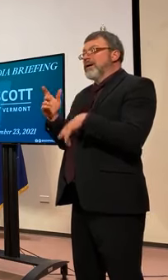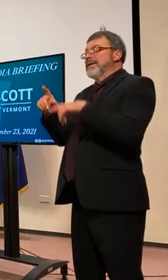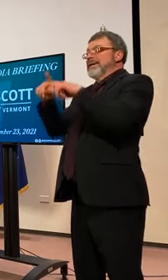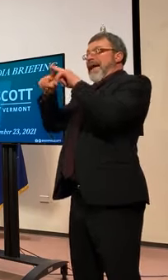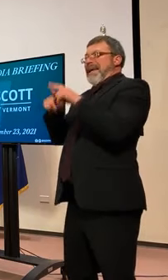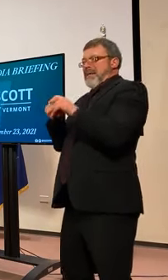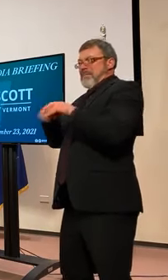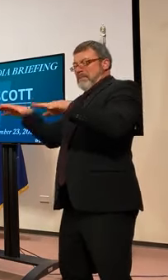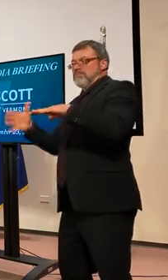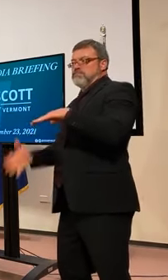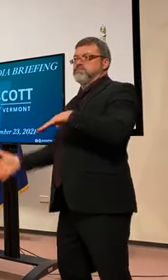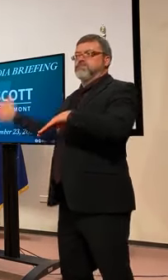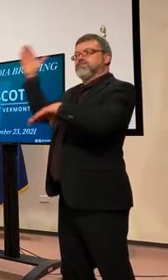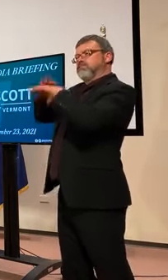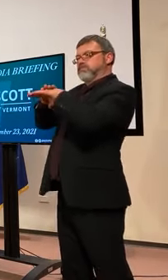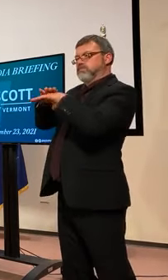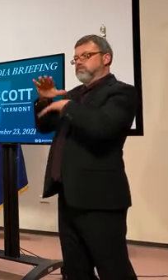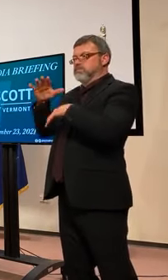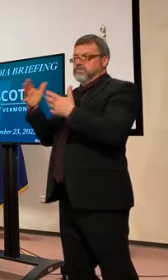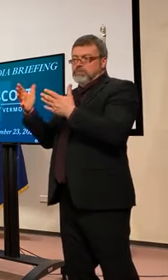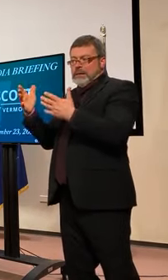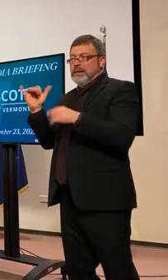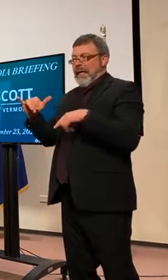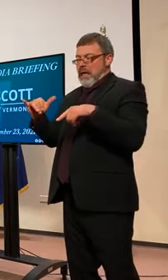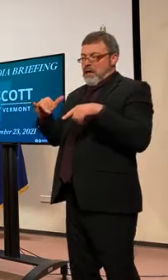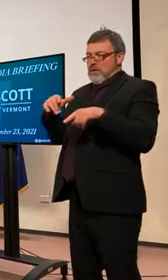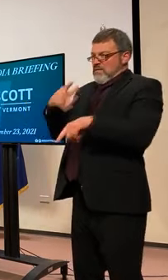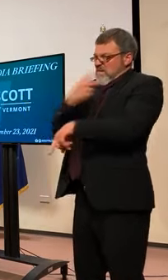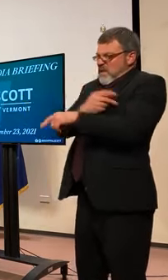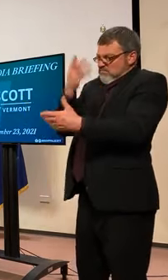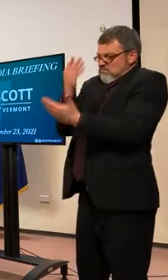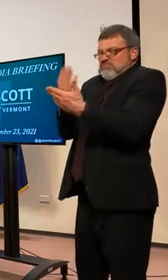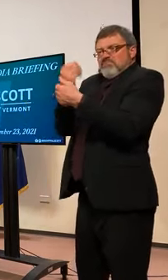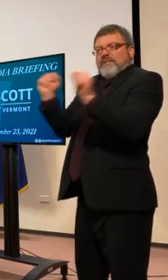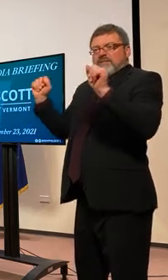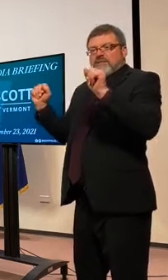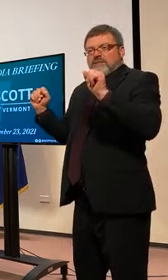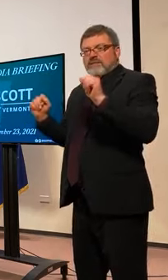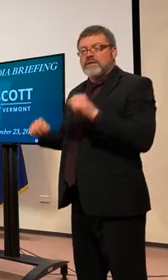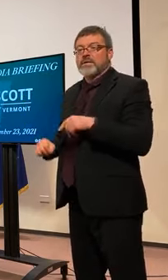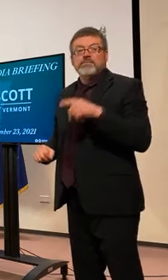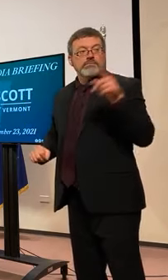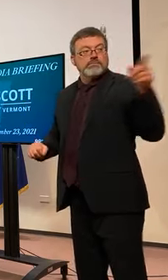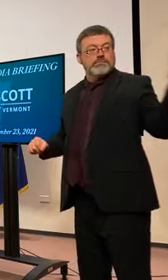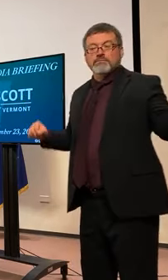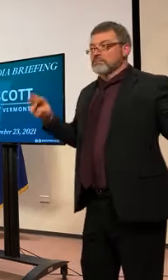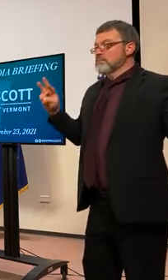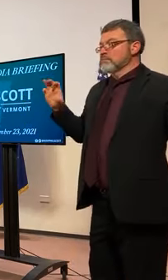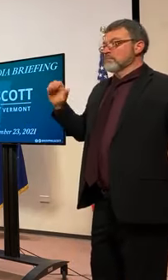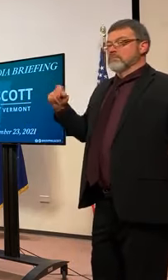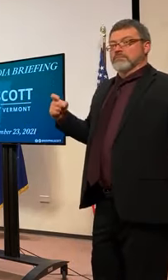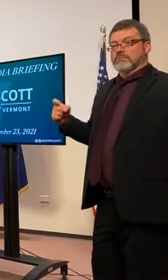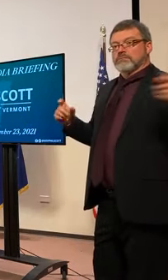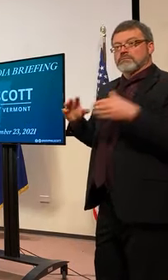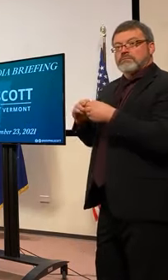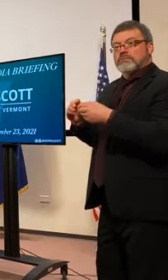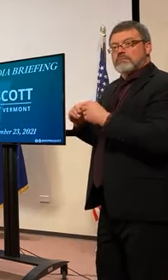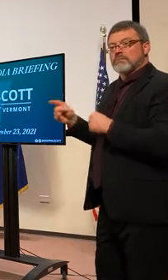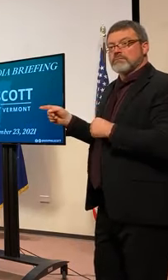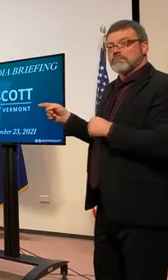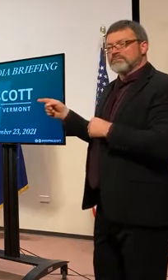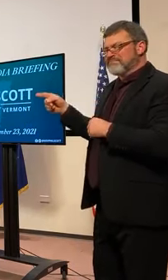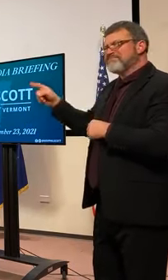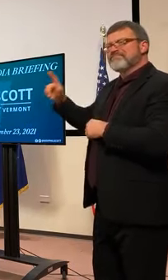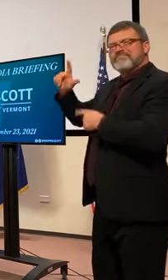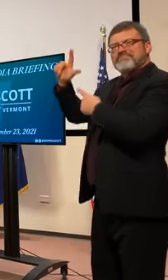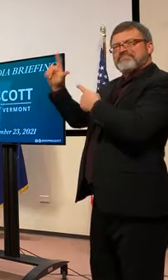Probably a question for Dr. Levine. You mentioned lamp tests. I'd imagine some people might be